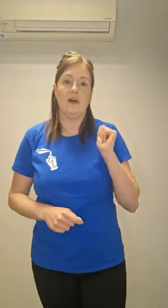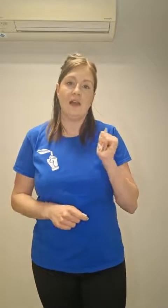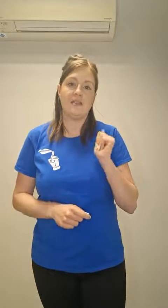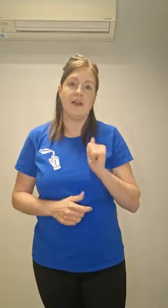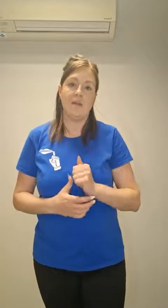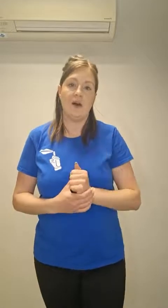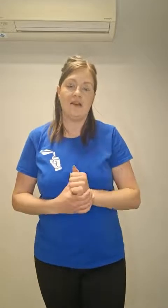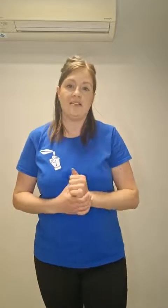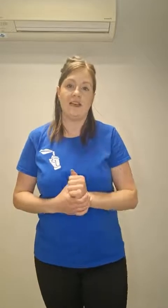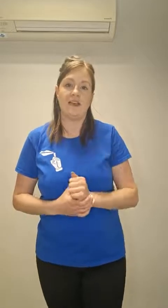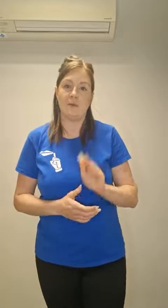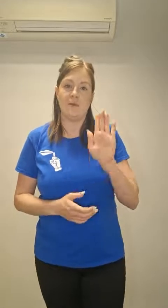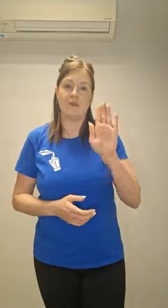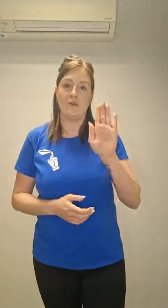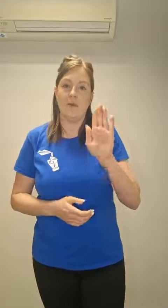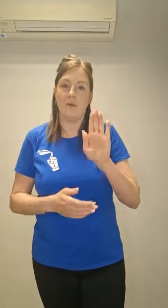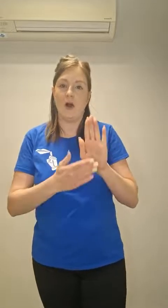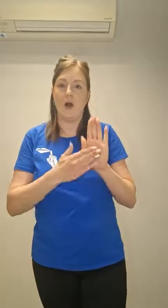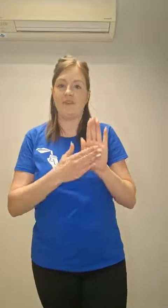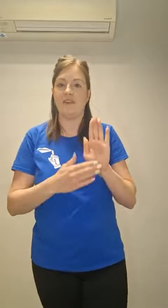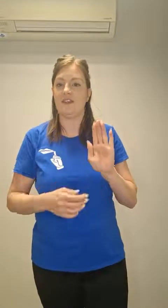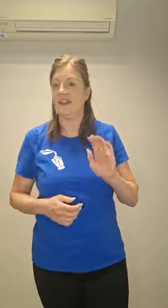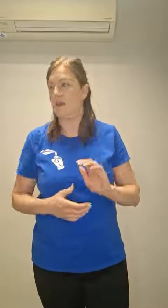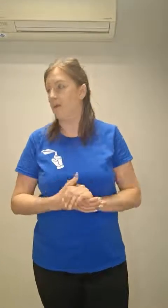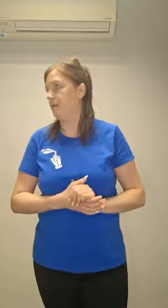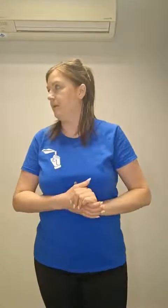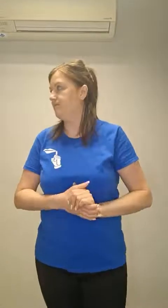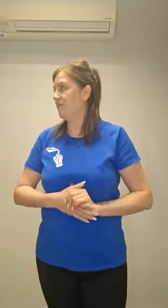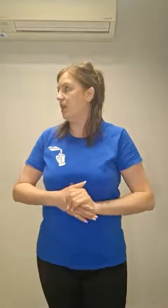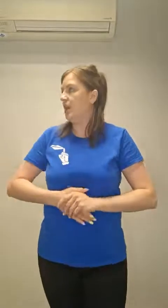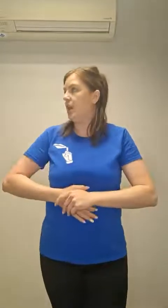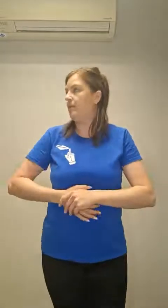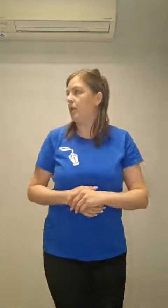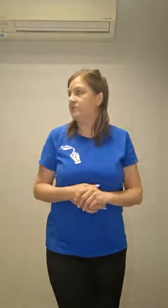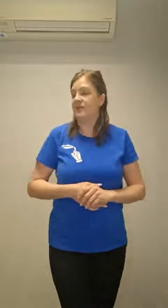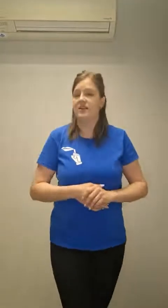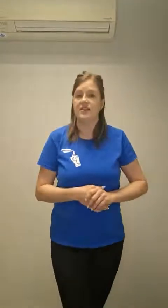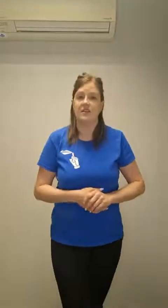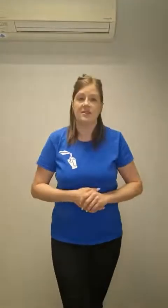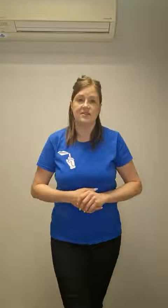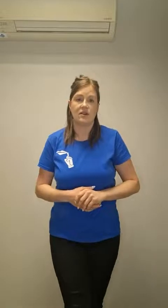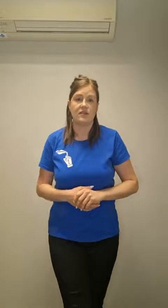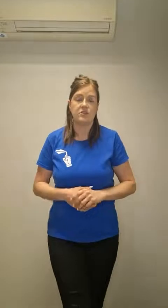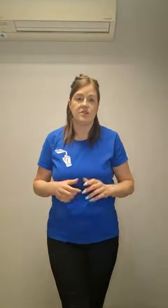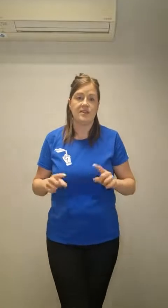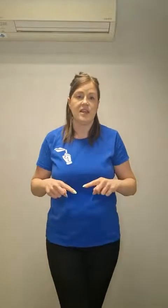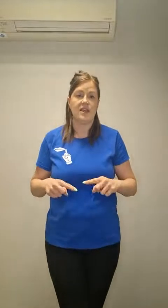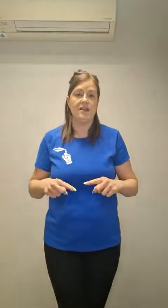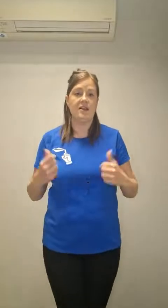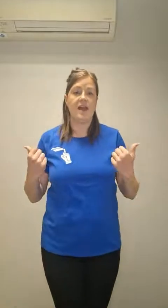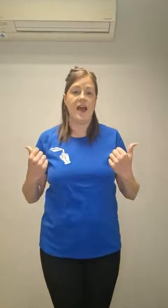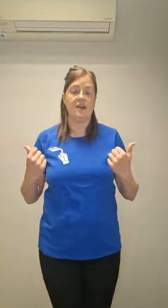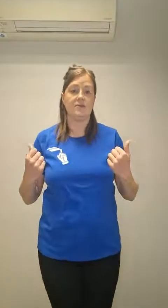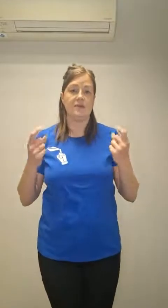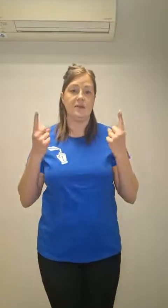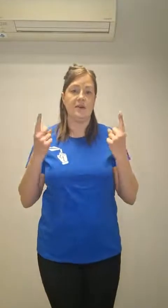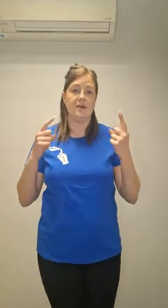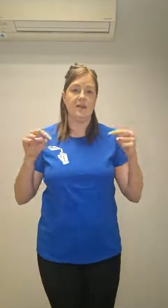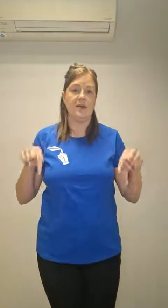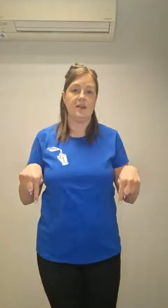to that part in a second, but we're going to talk about the palms facing at the moment. Our palms face in 6 directions: in, out, up,